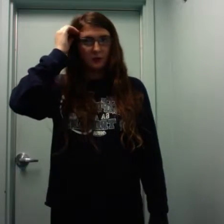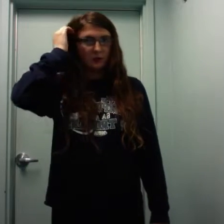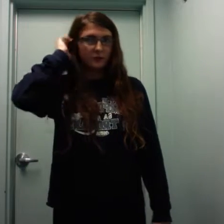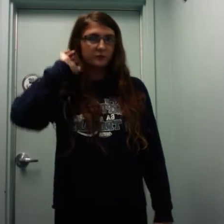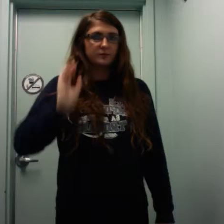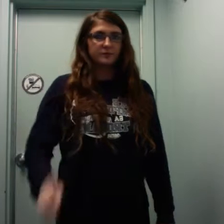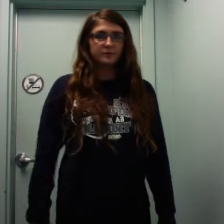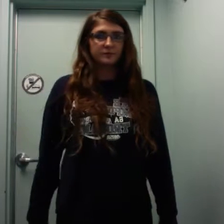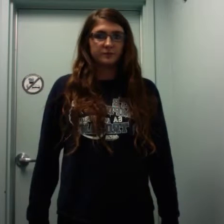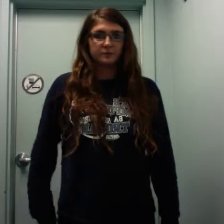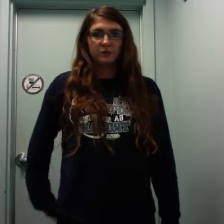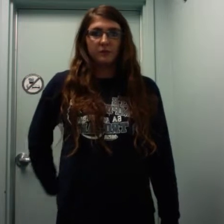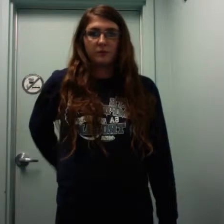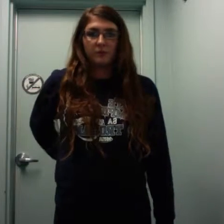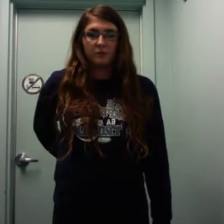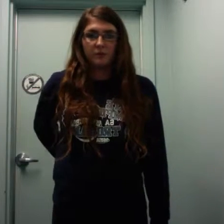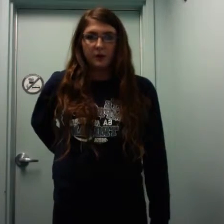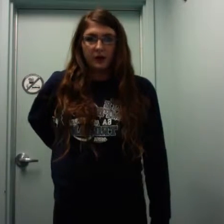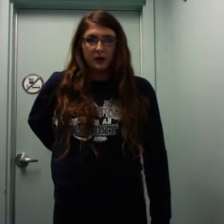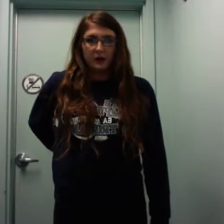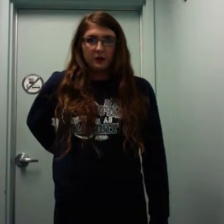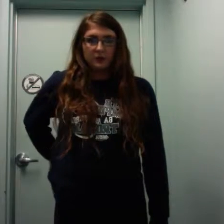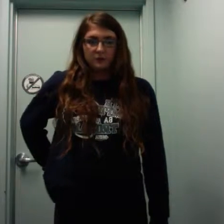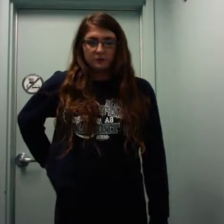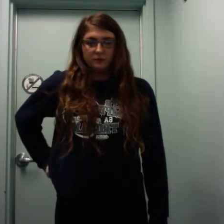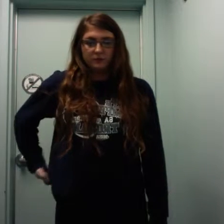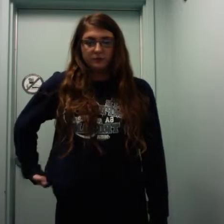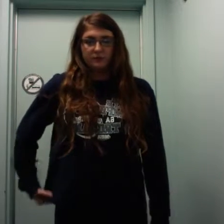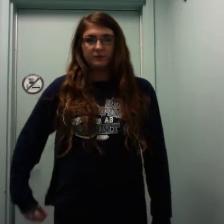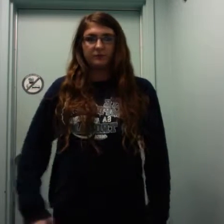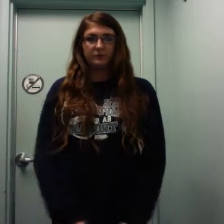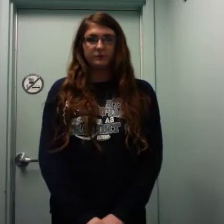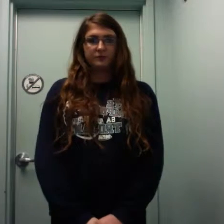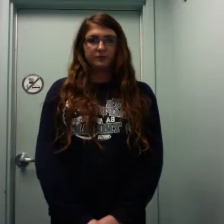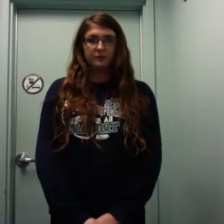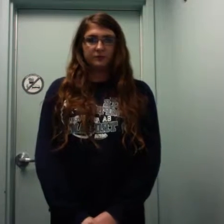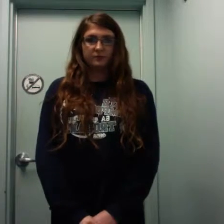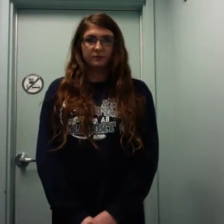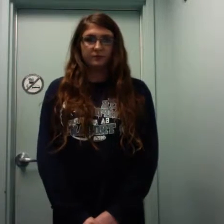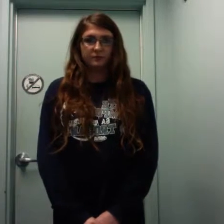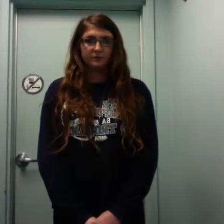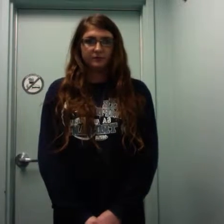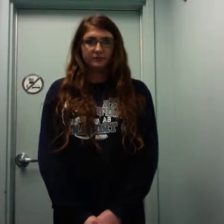the stories will be onto the pages as they fit according to the advertising.